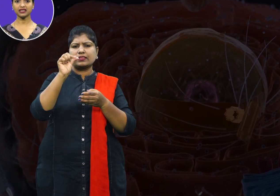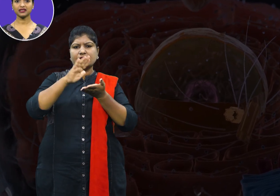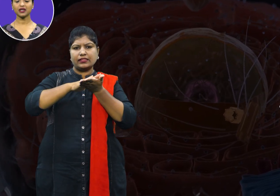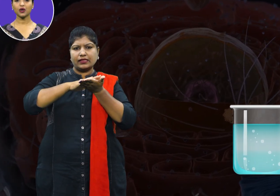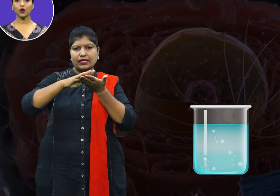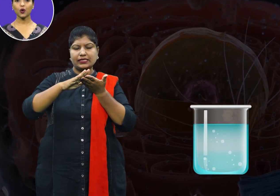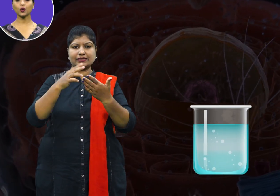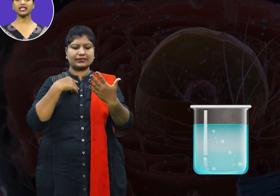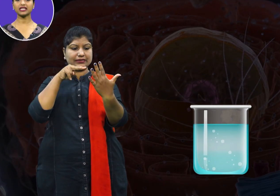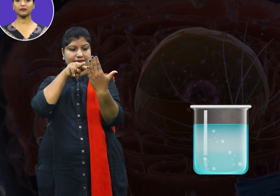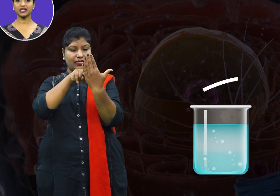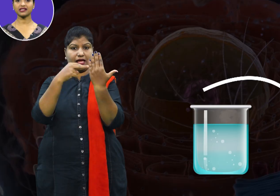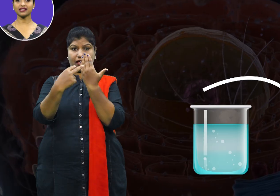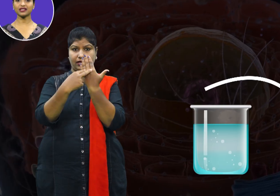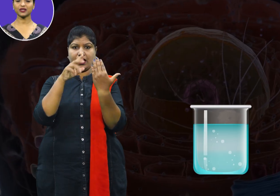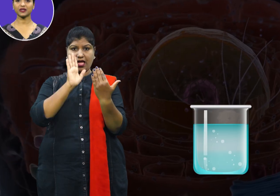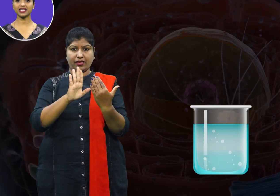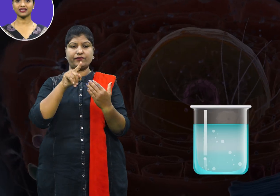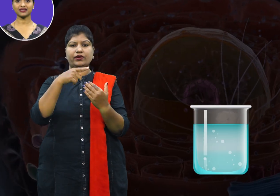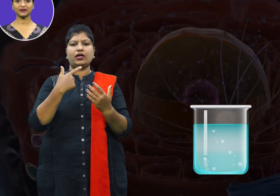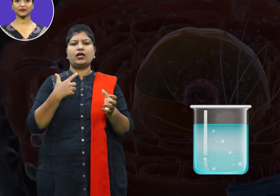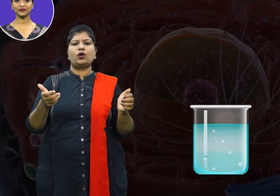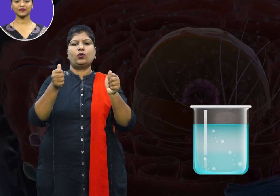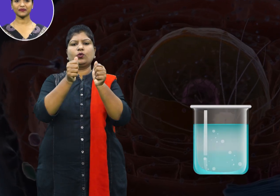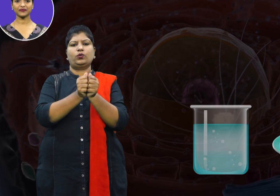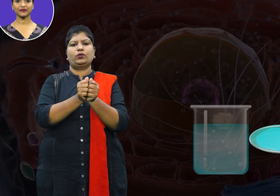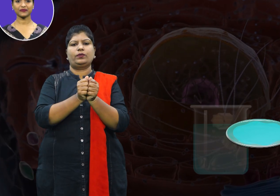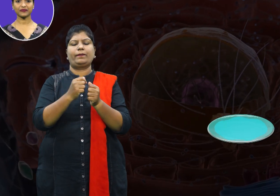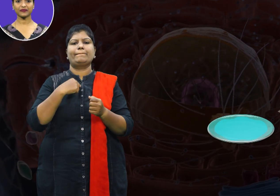membrane holding the pieces together.